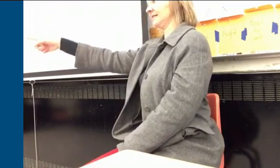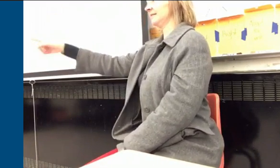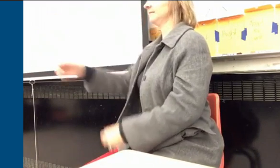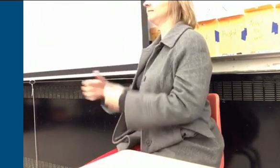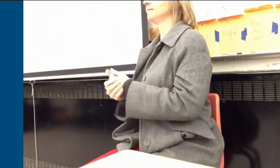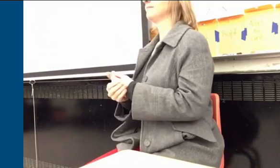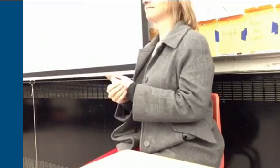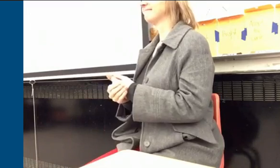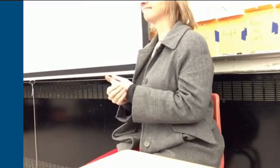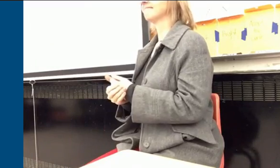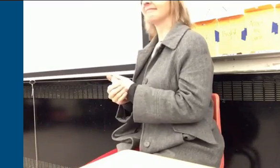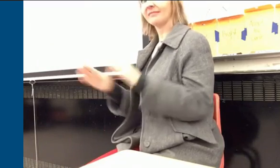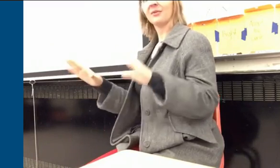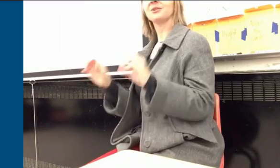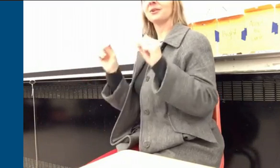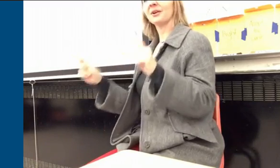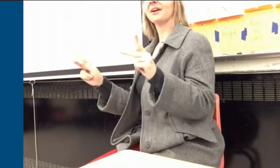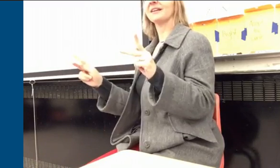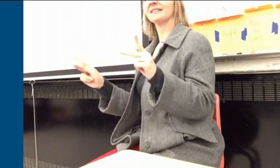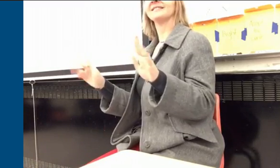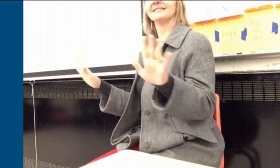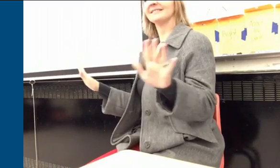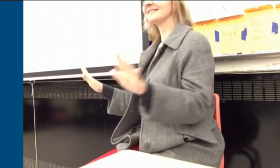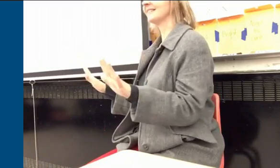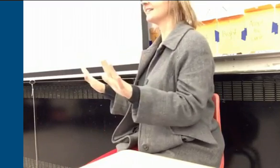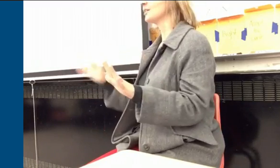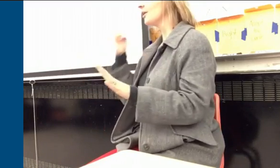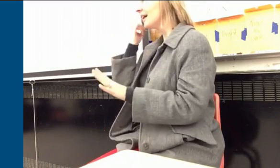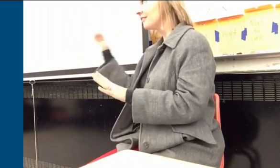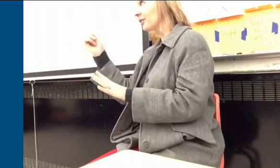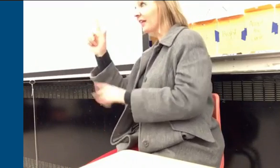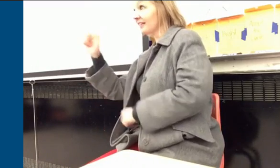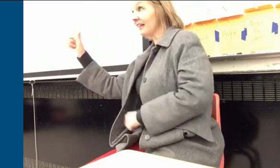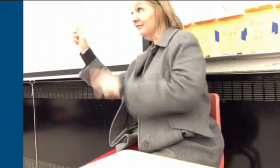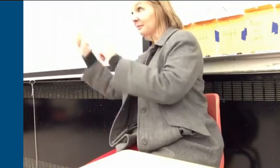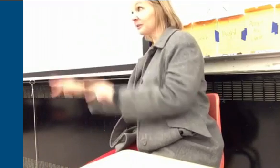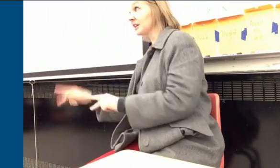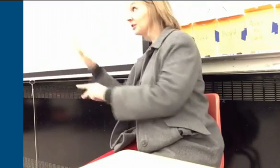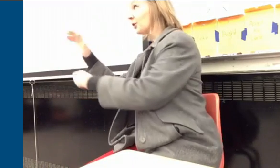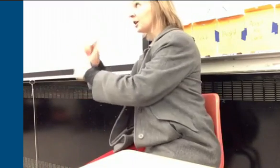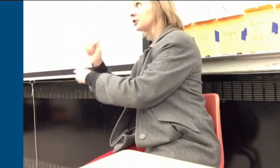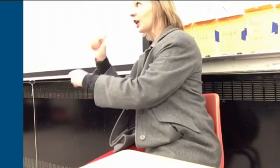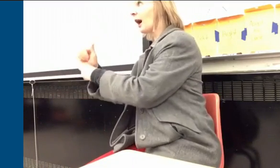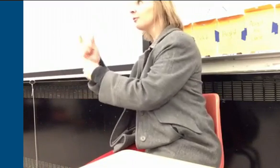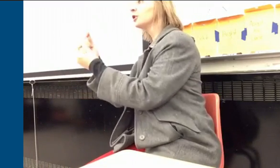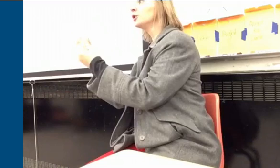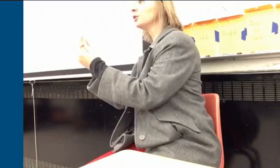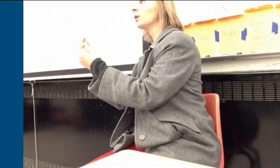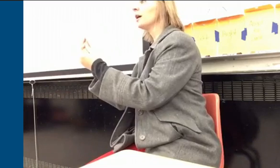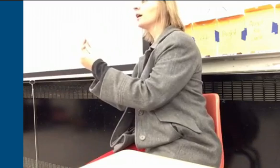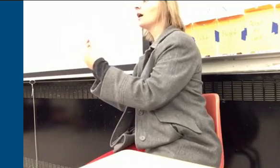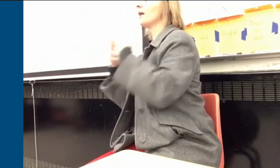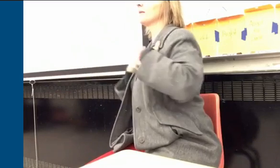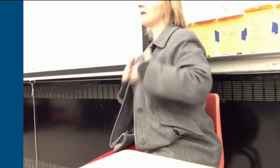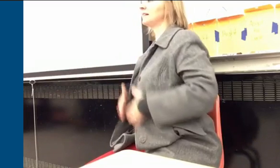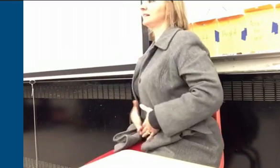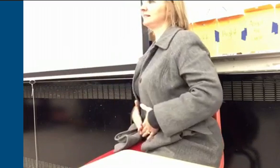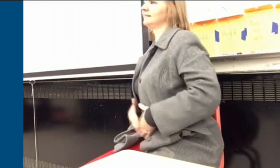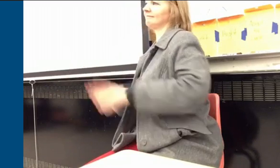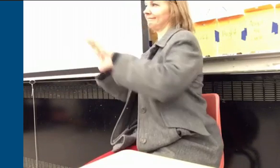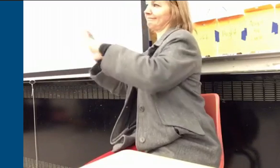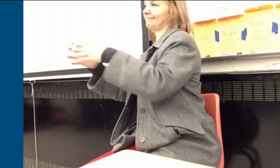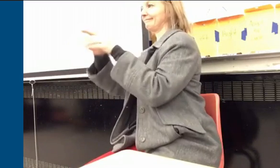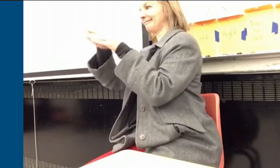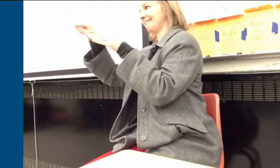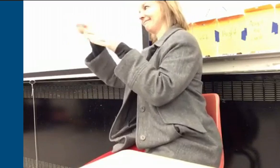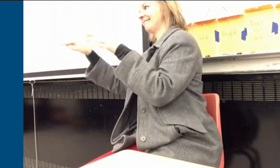Okay, good. We're doing okay so far. So, if you are the far left person, your job is solely to do the body. It could be the same body